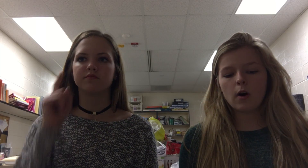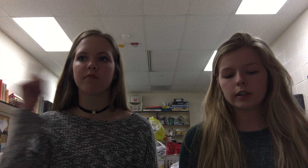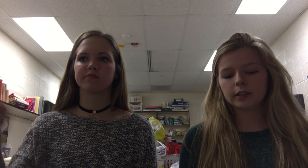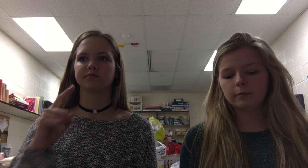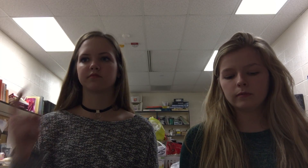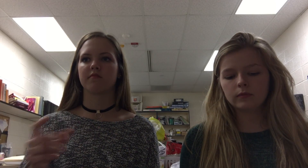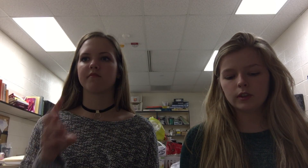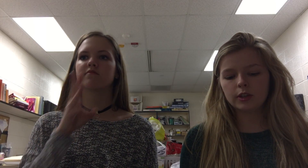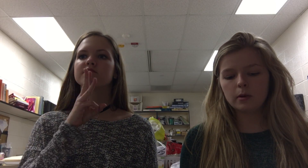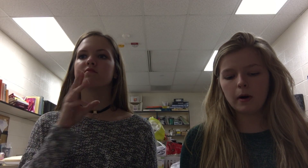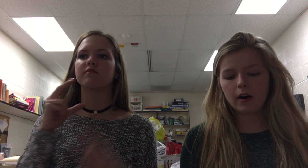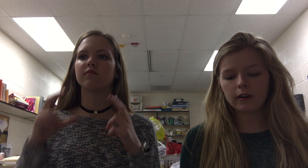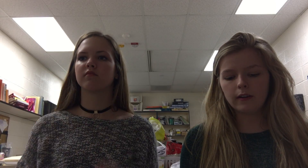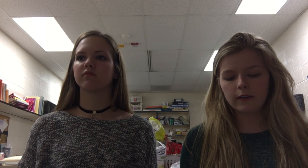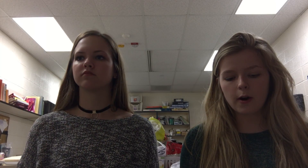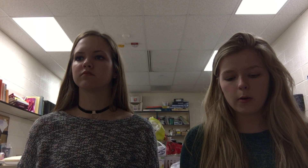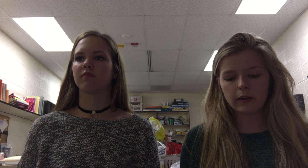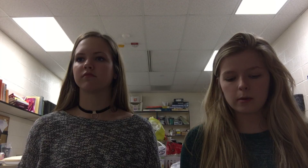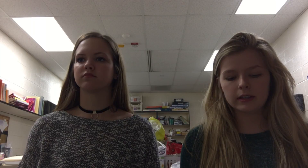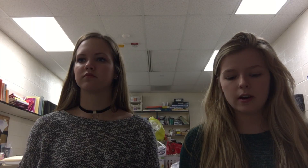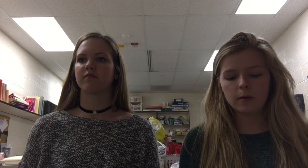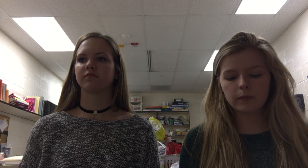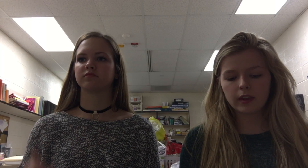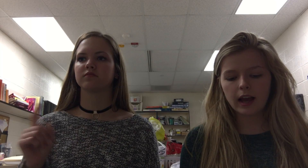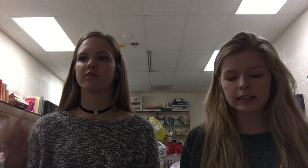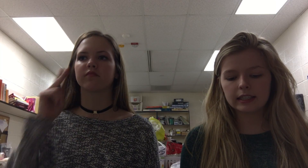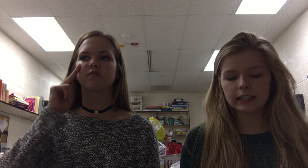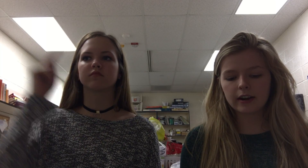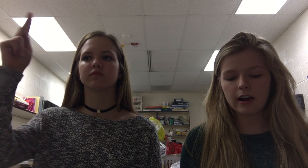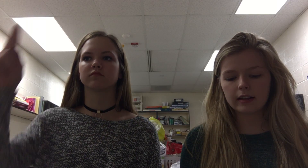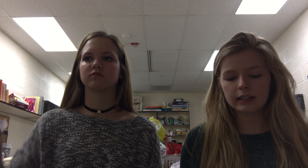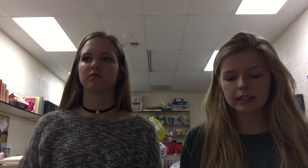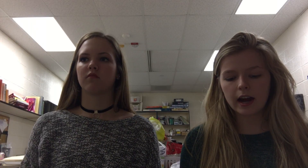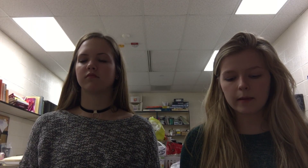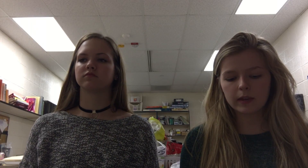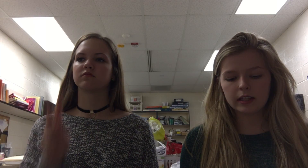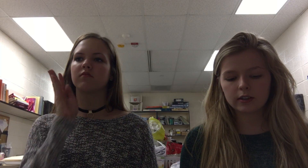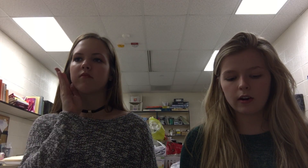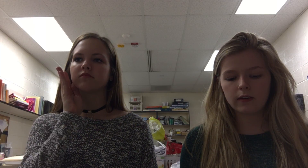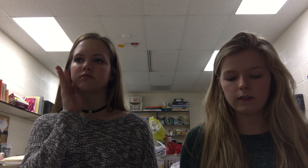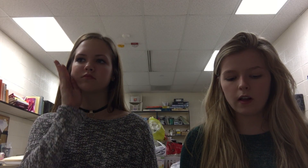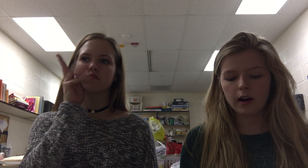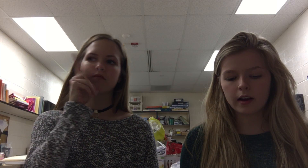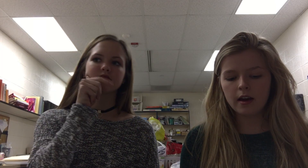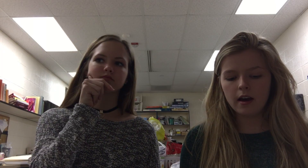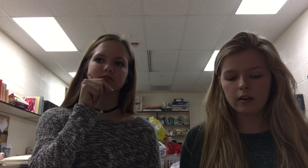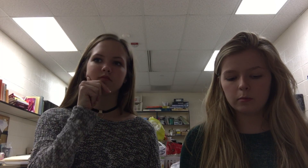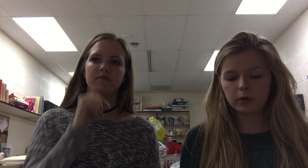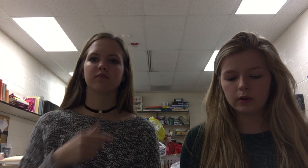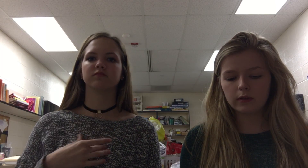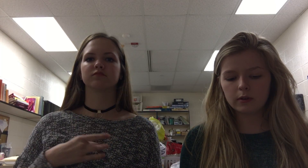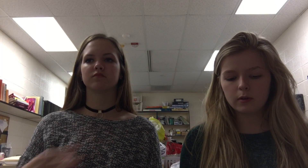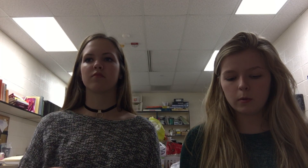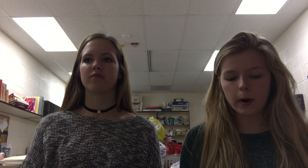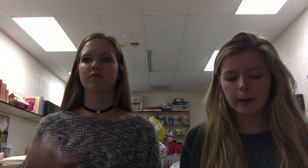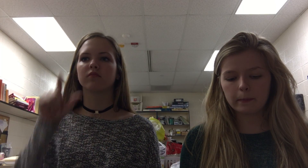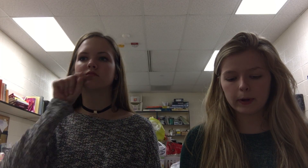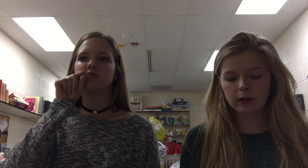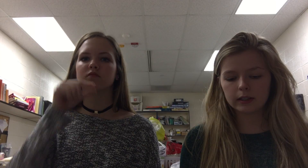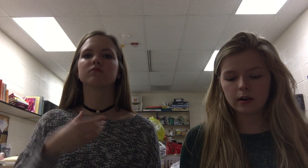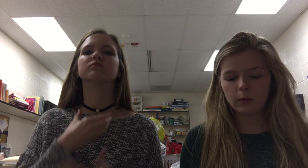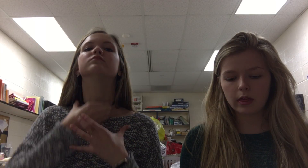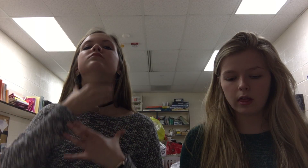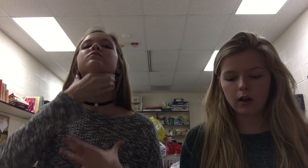He wandered to a pond far away from his home. As he stared out at the sky, he saw a flock of beautiful